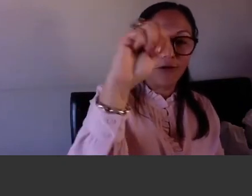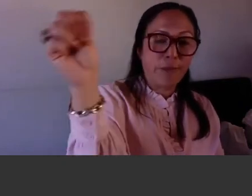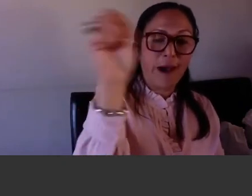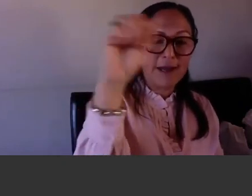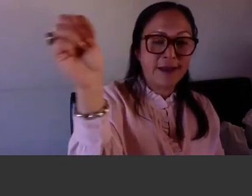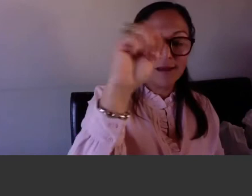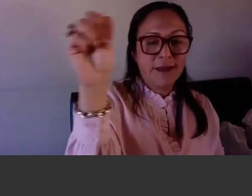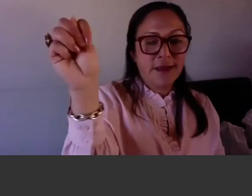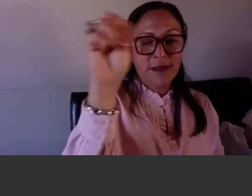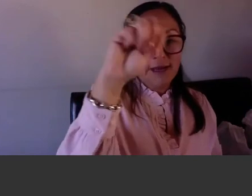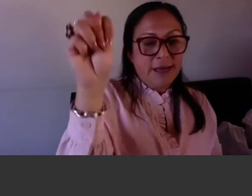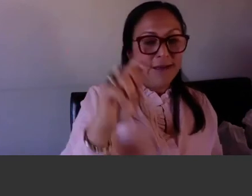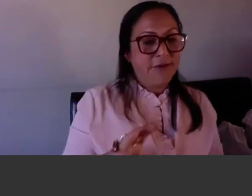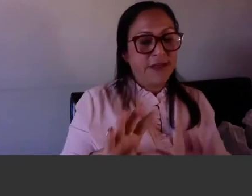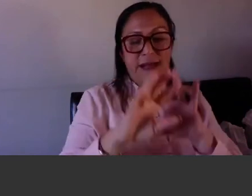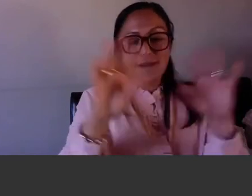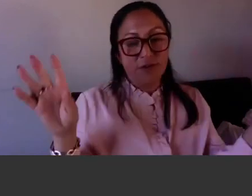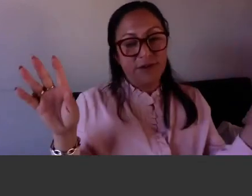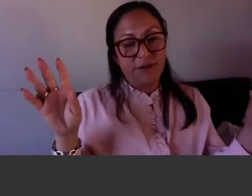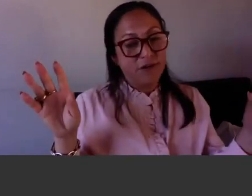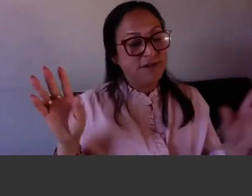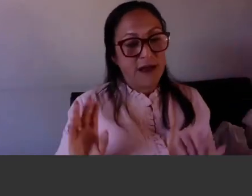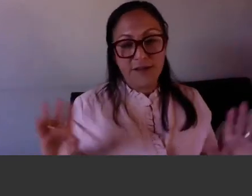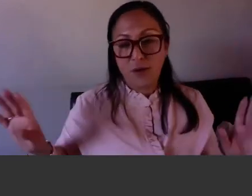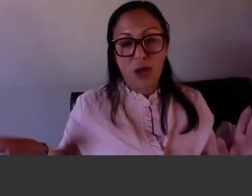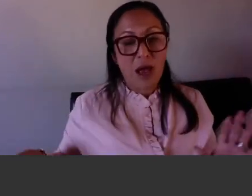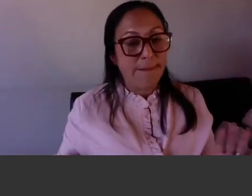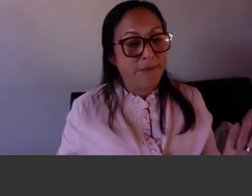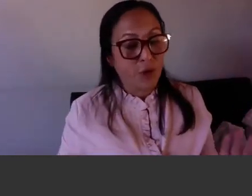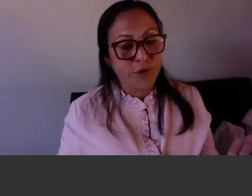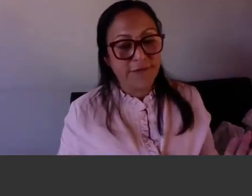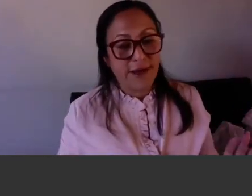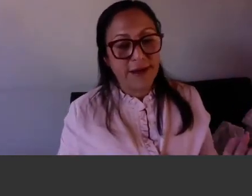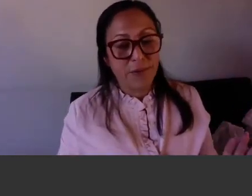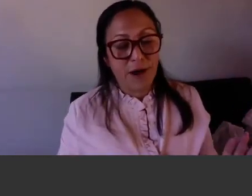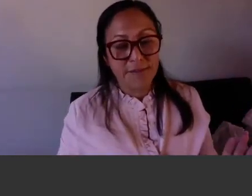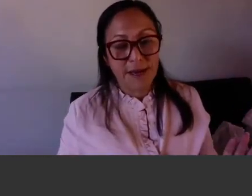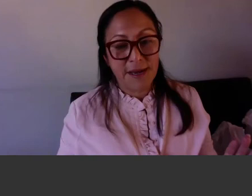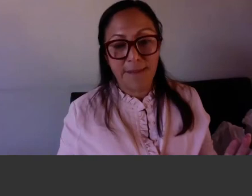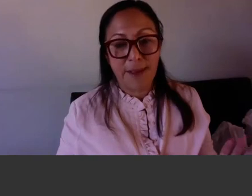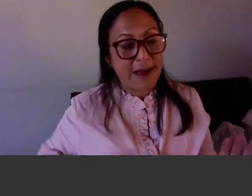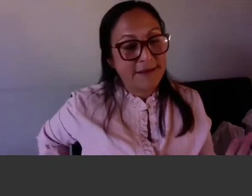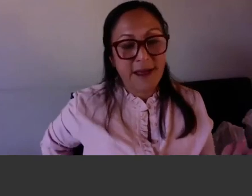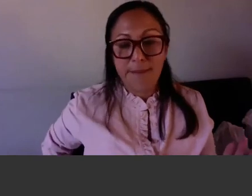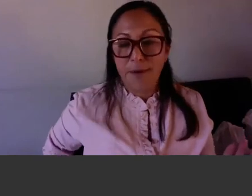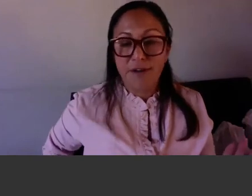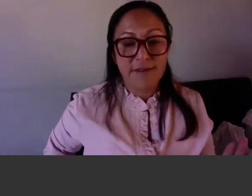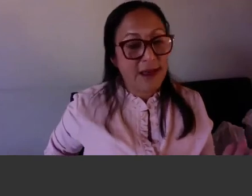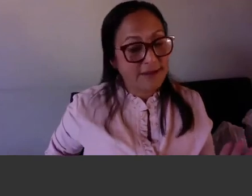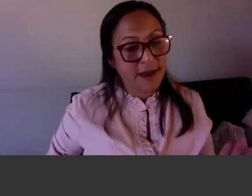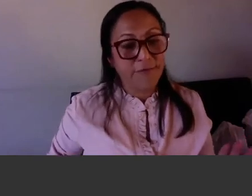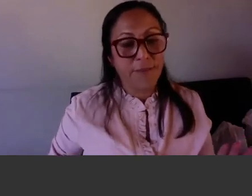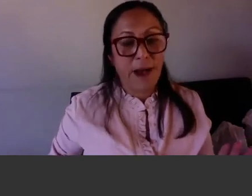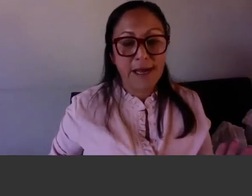forth. Potty. If you think that's too difficult, I also am totally fine approximating and patting the diaper to